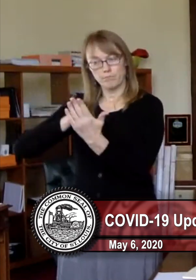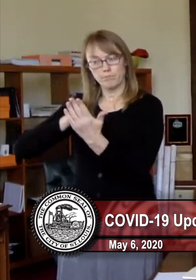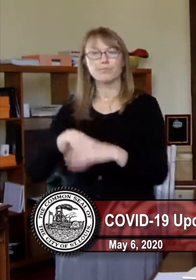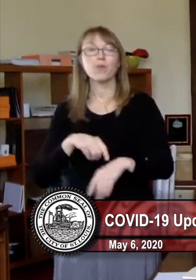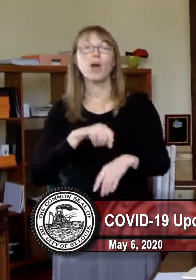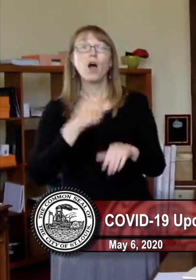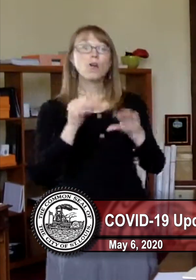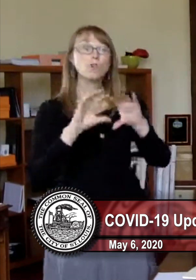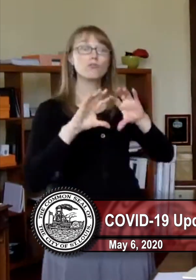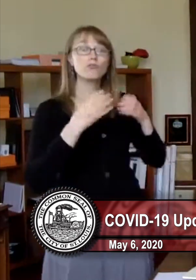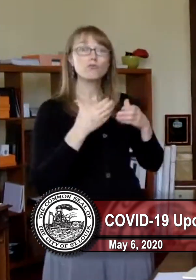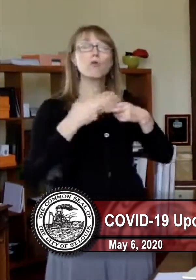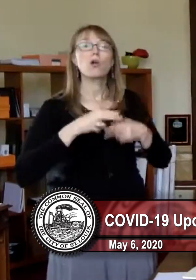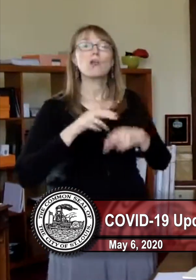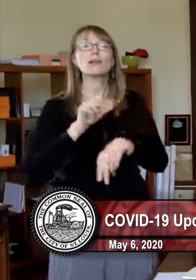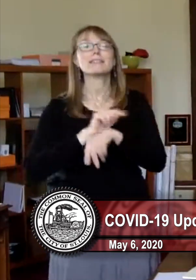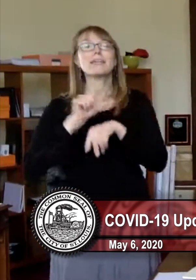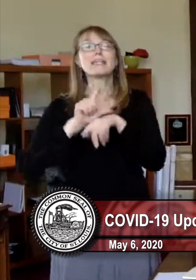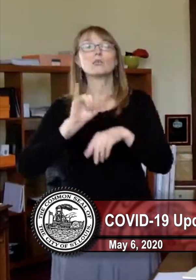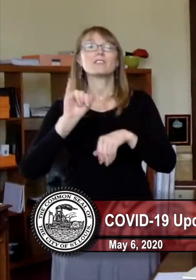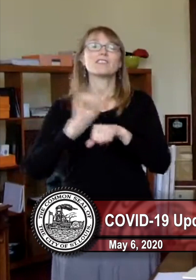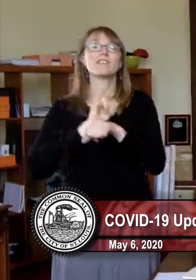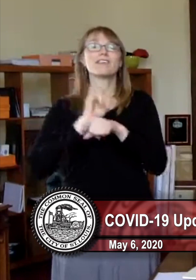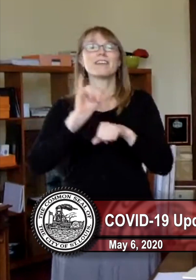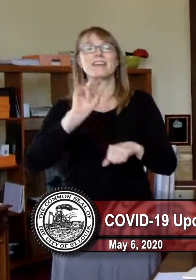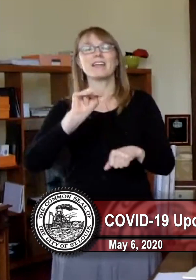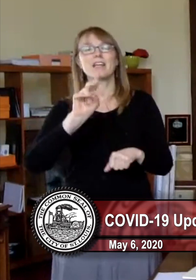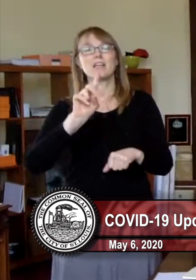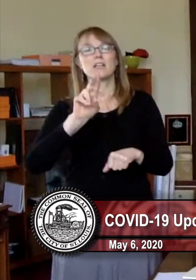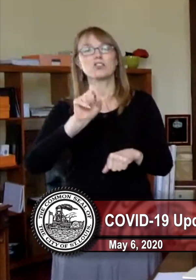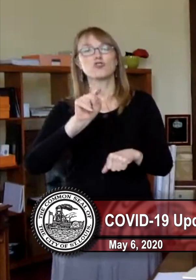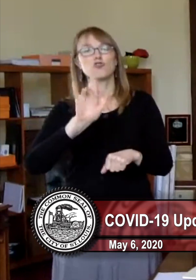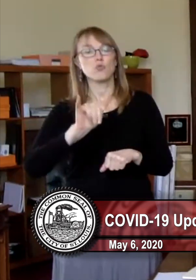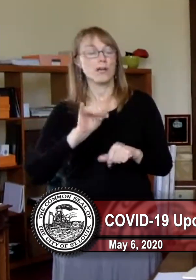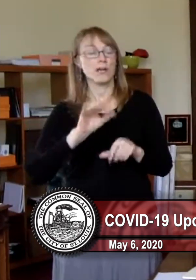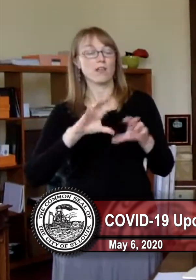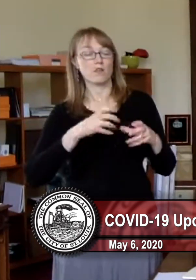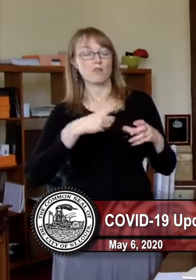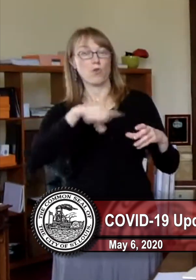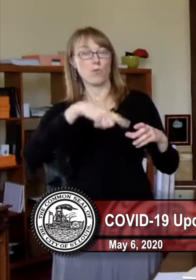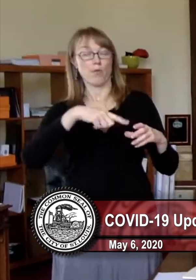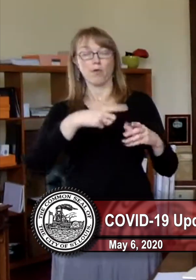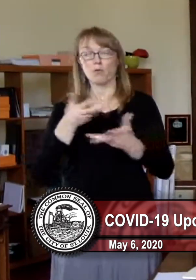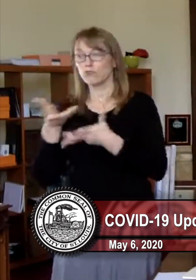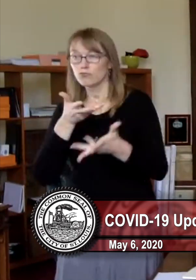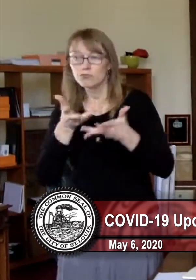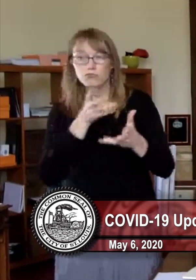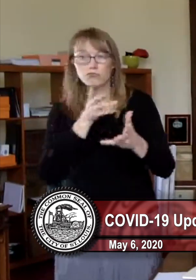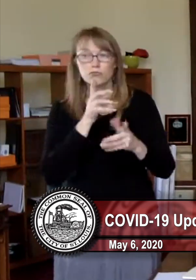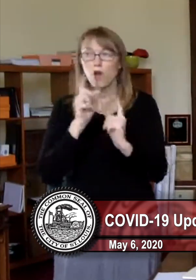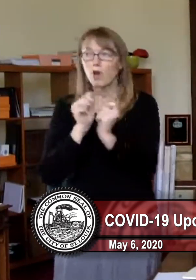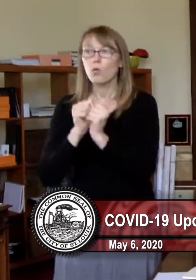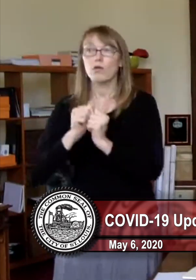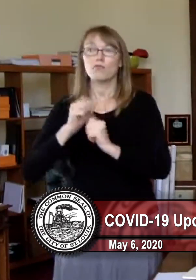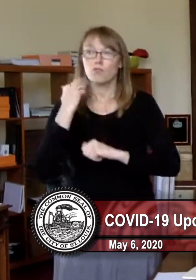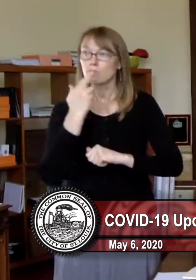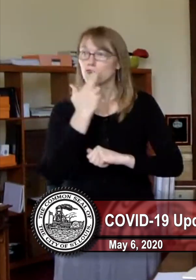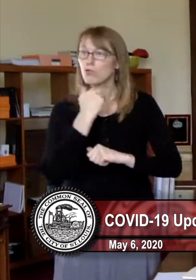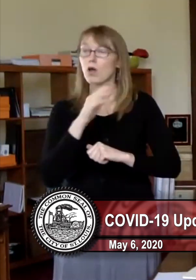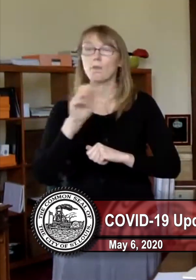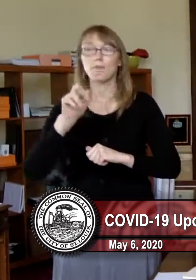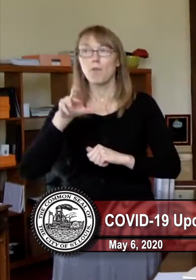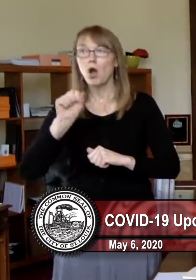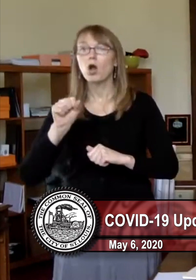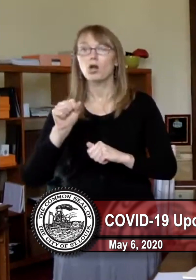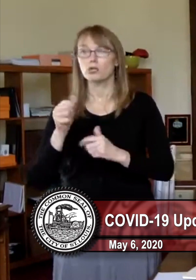group that is working with restaurant owners, our owners, for example, right now, and they have drafted, I